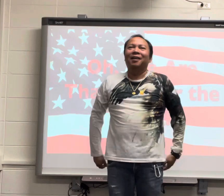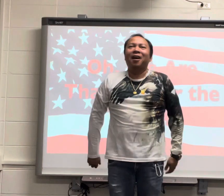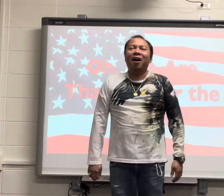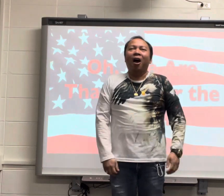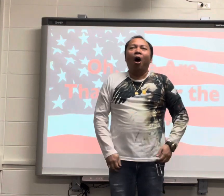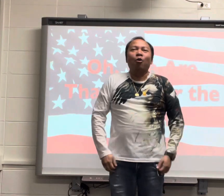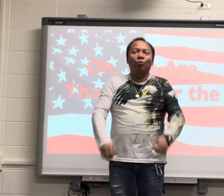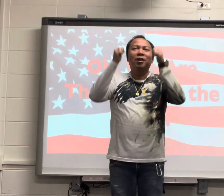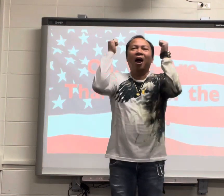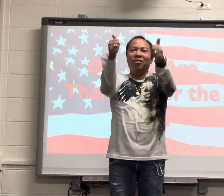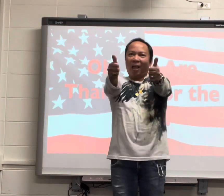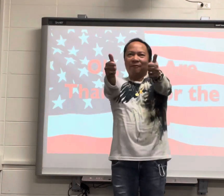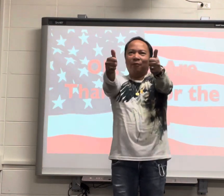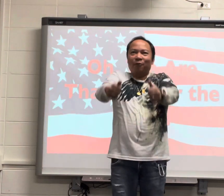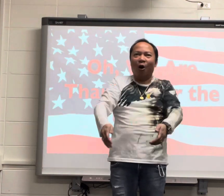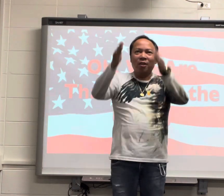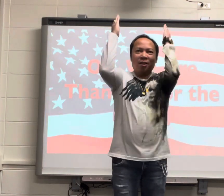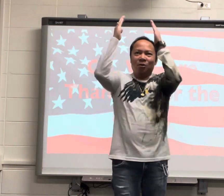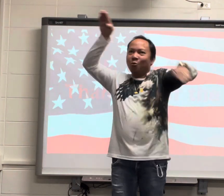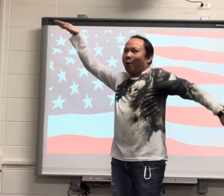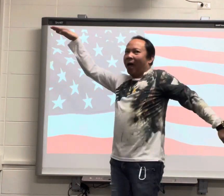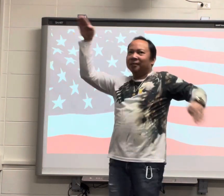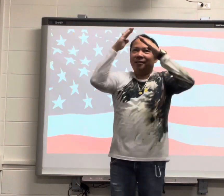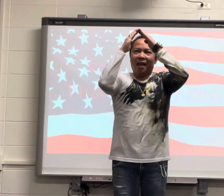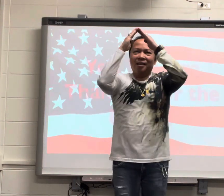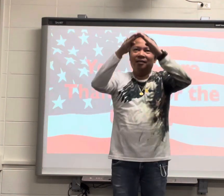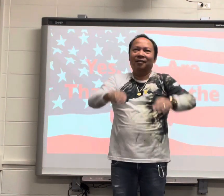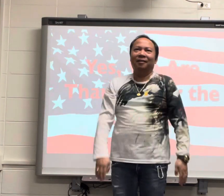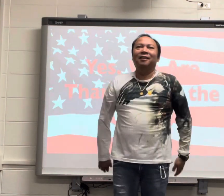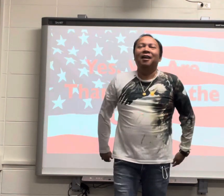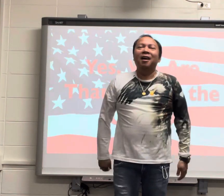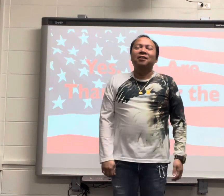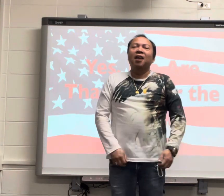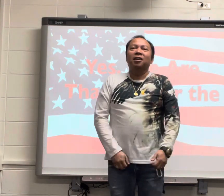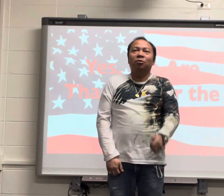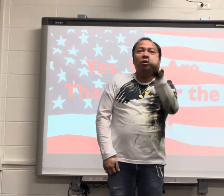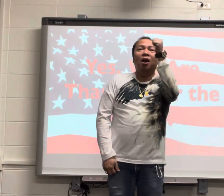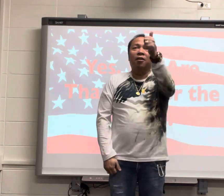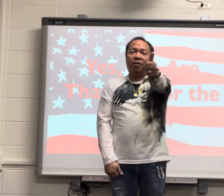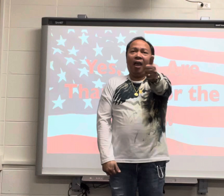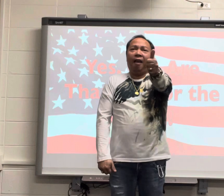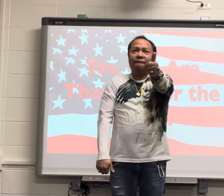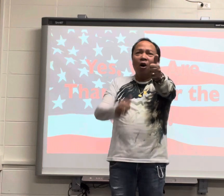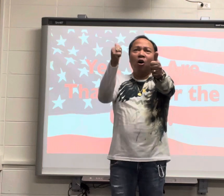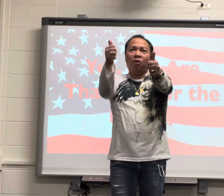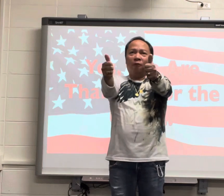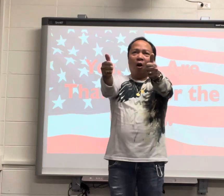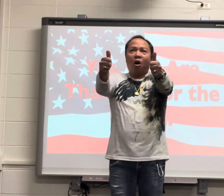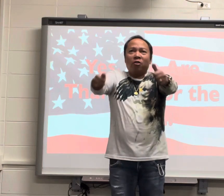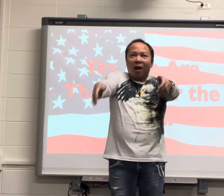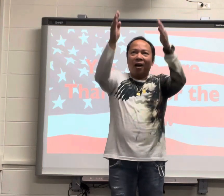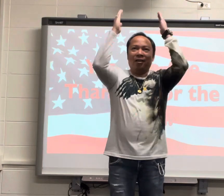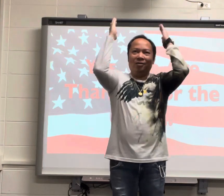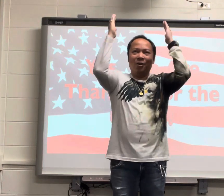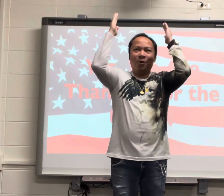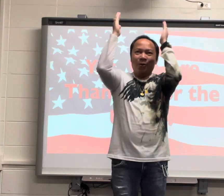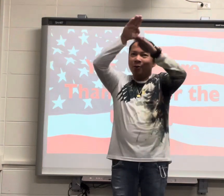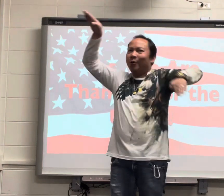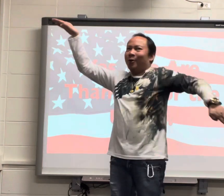USA we are thankful for the USA yes we are thankful for the you